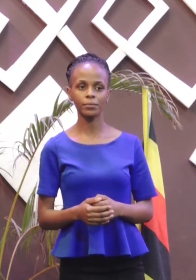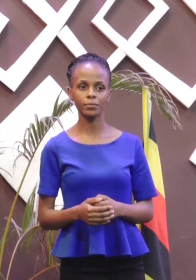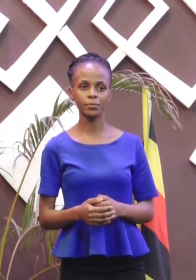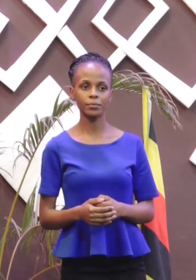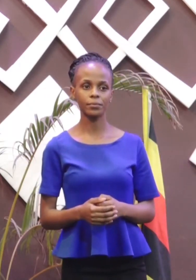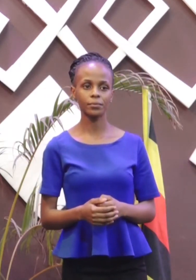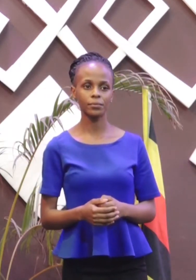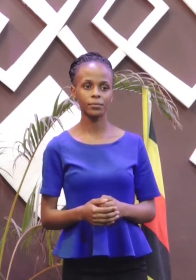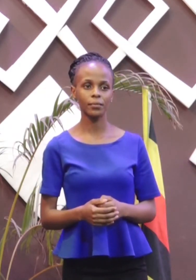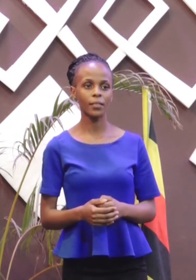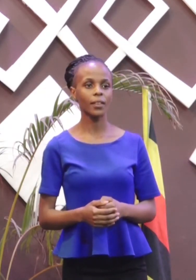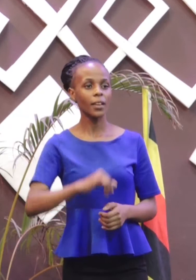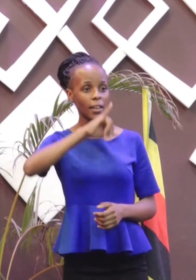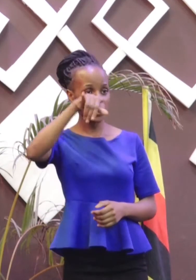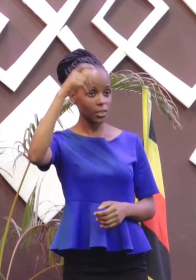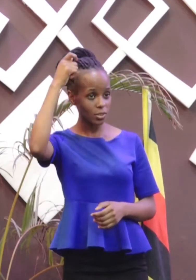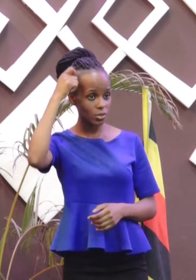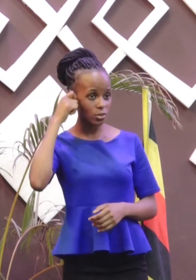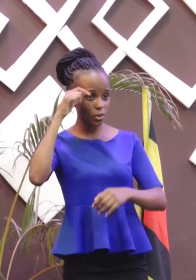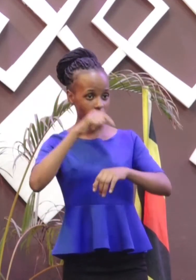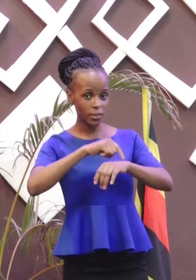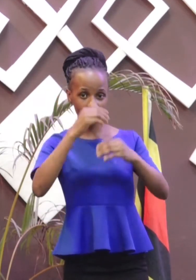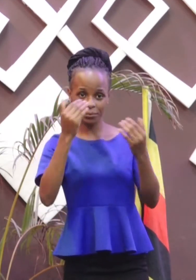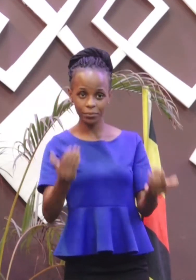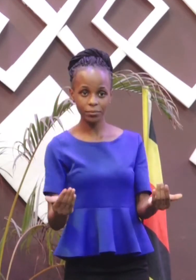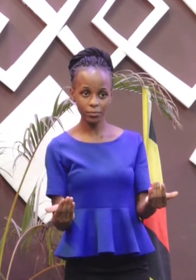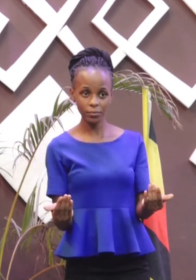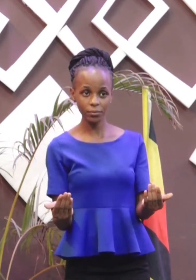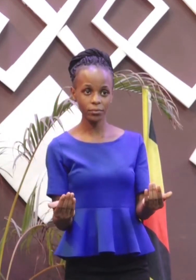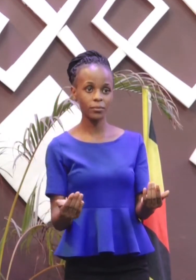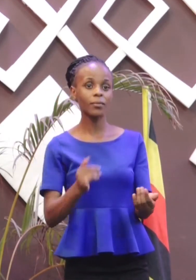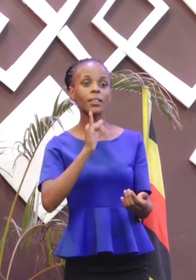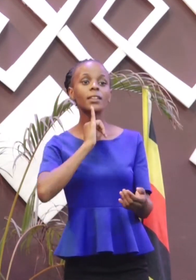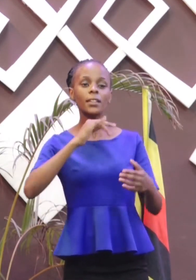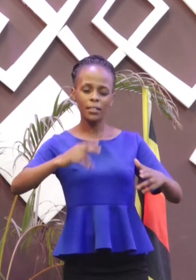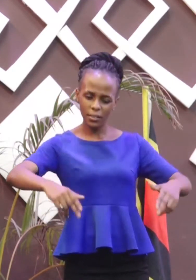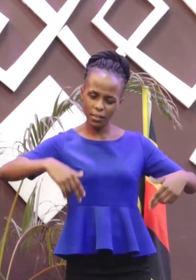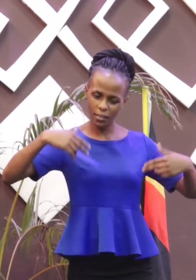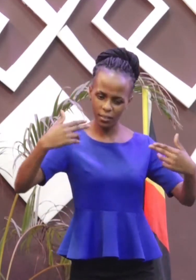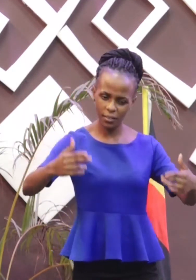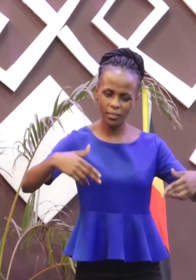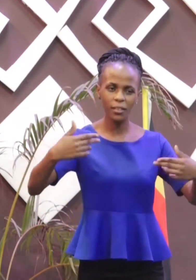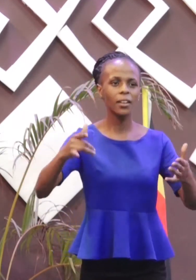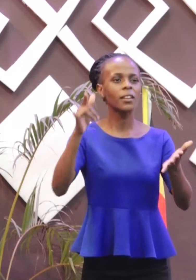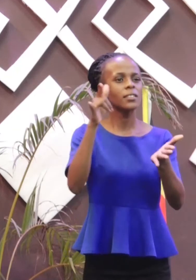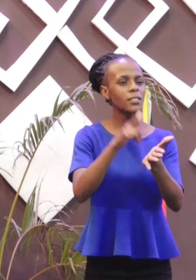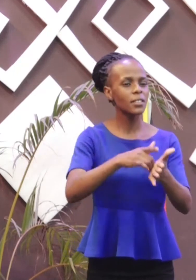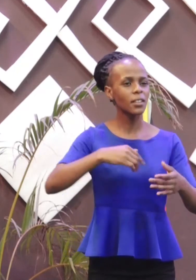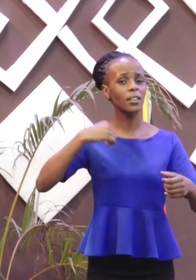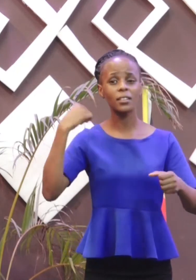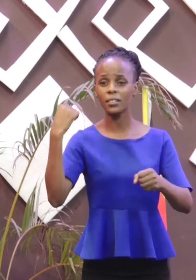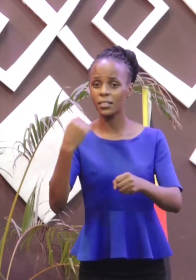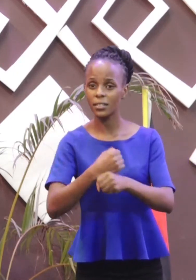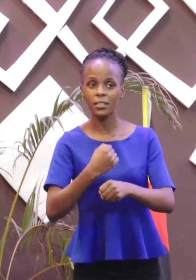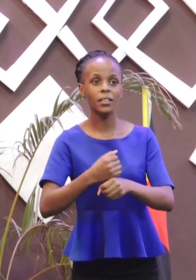kya Katonda. The Joshua generation, omulembe gwa Yoswa, is a generation that does away